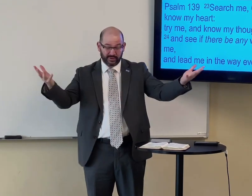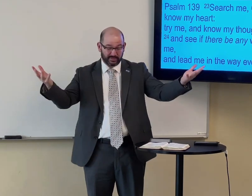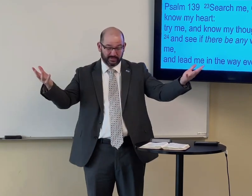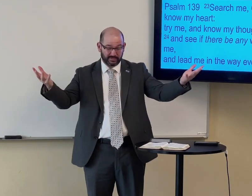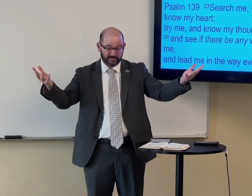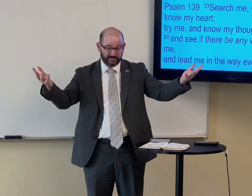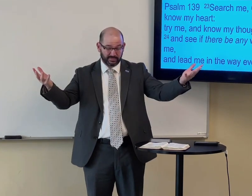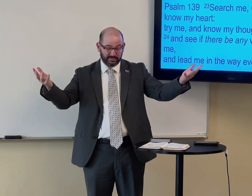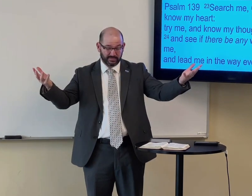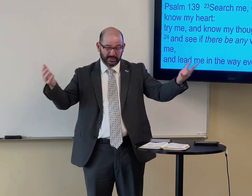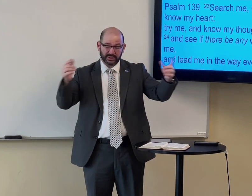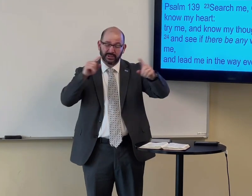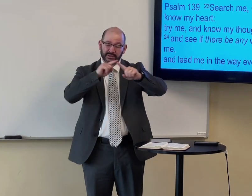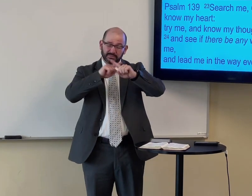you know everything.